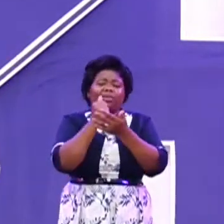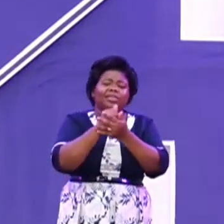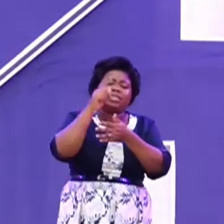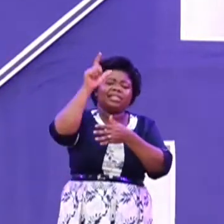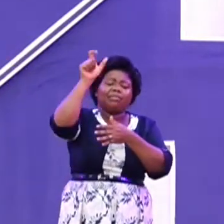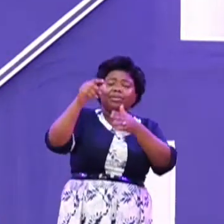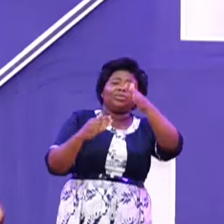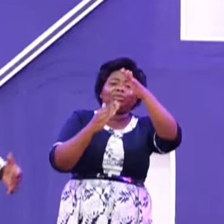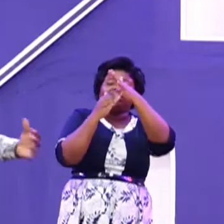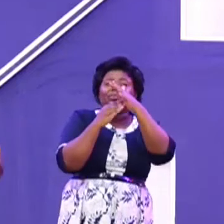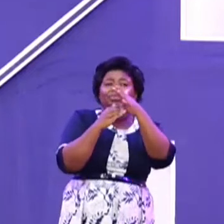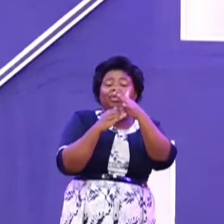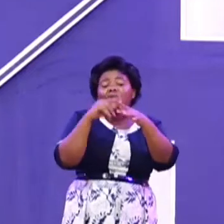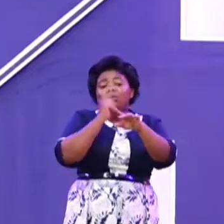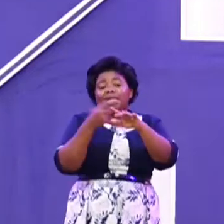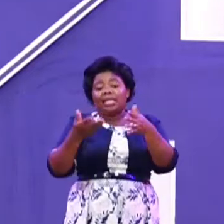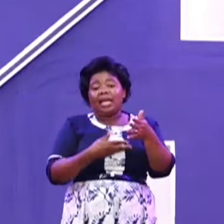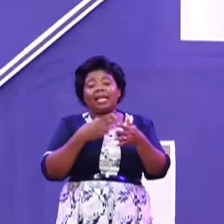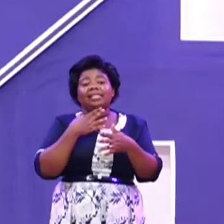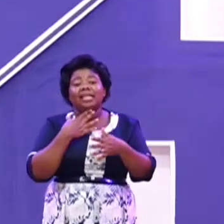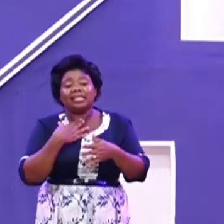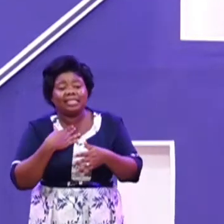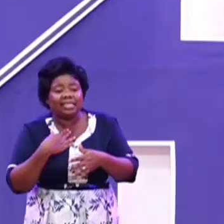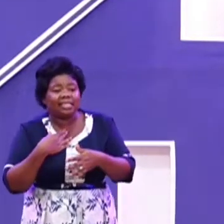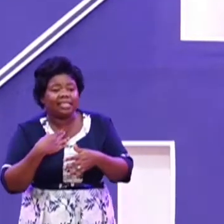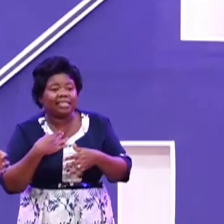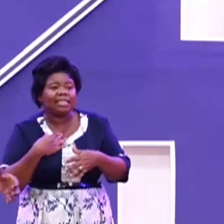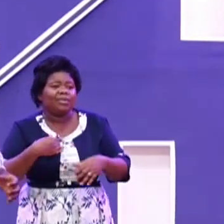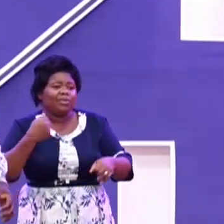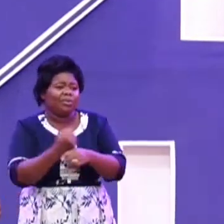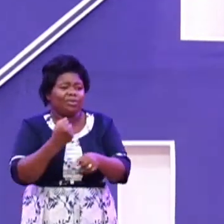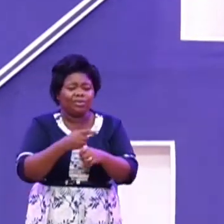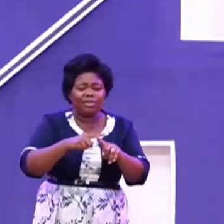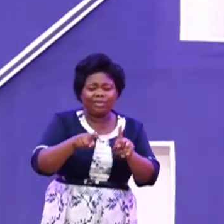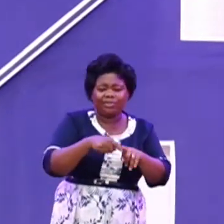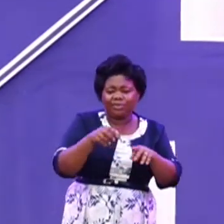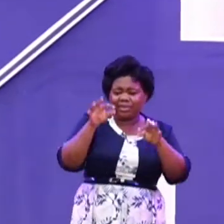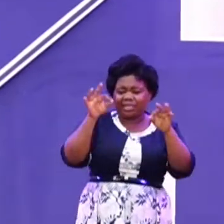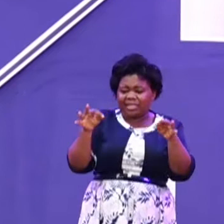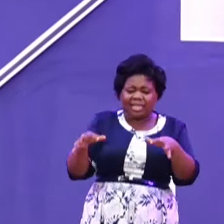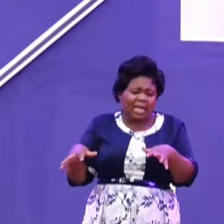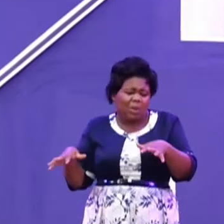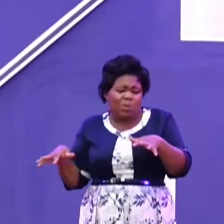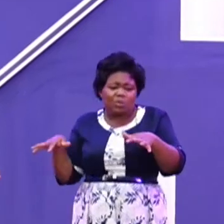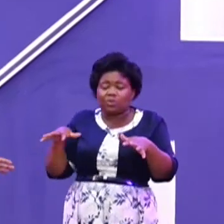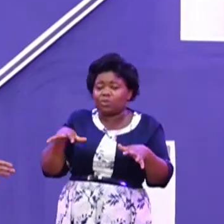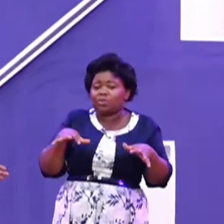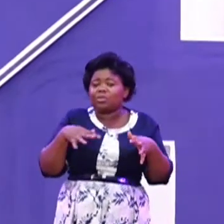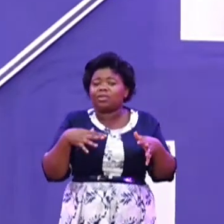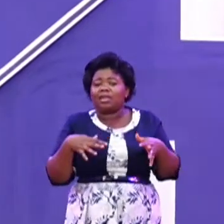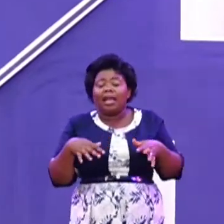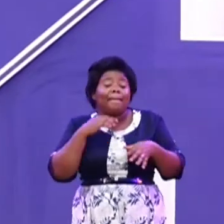because someone is highly esteemed, because they have a need, and then we come out. We